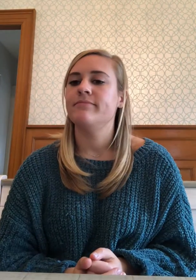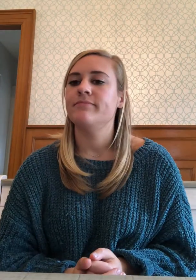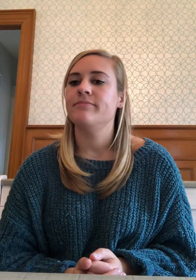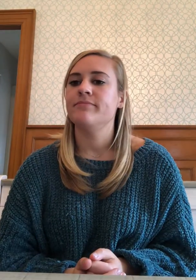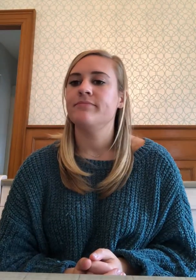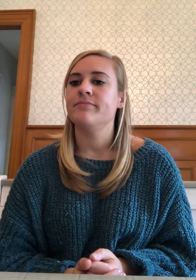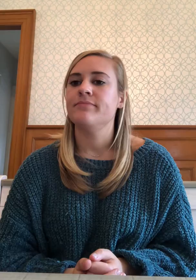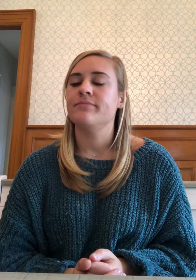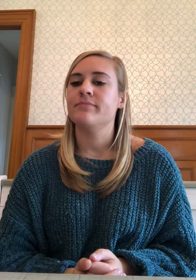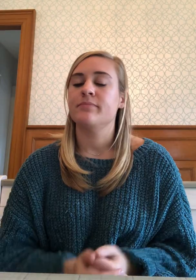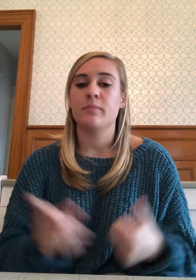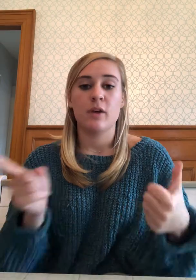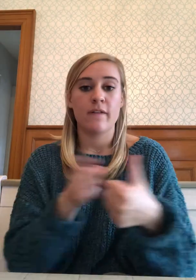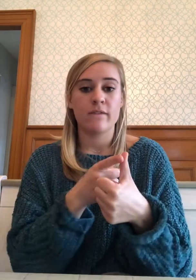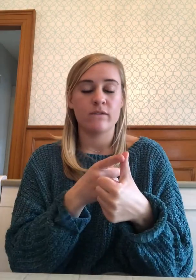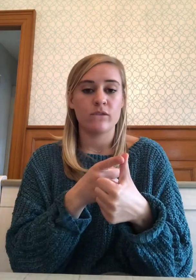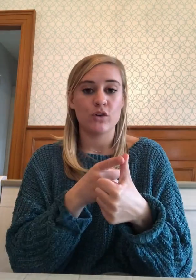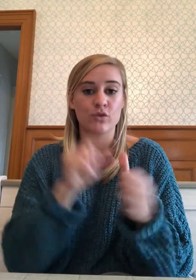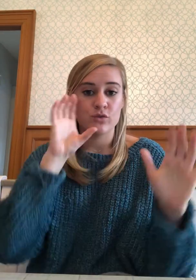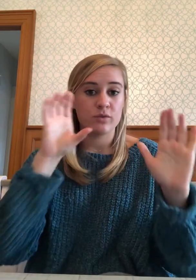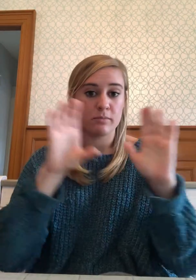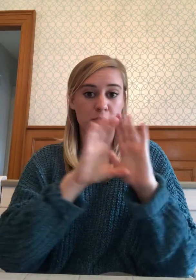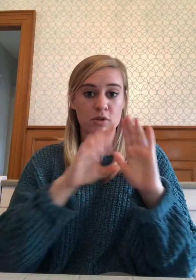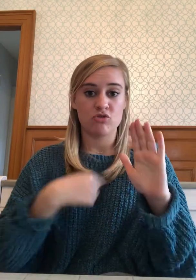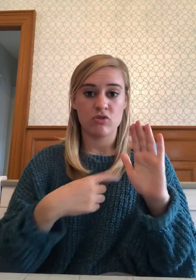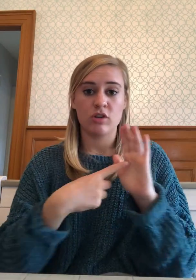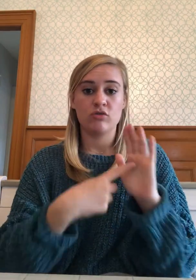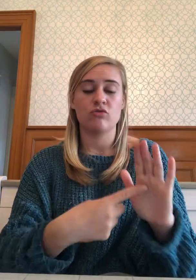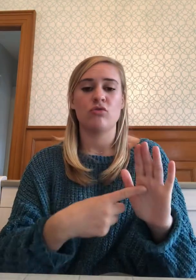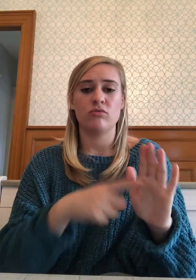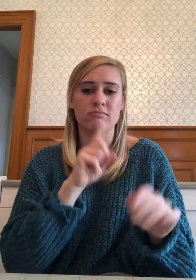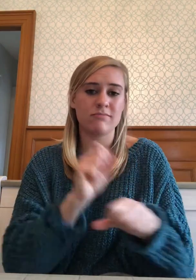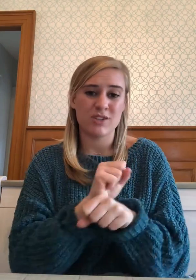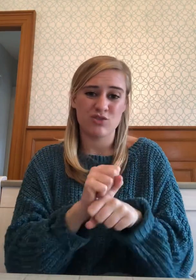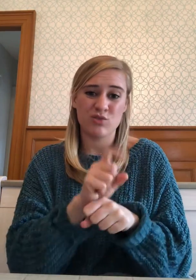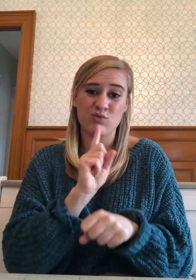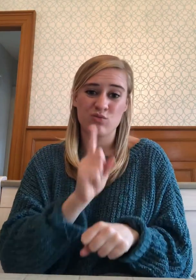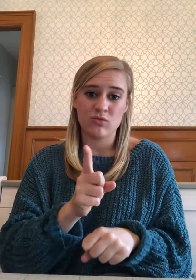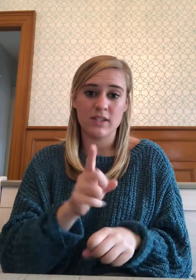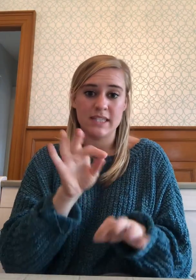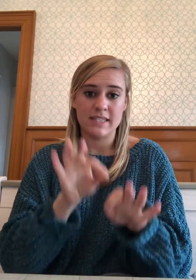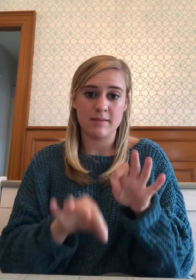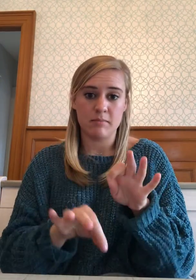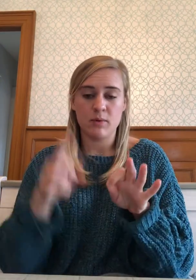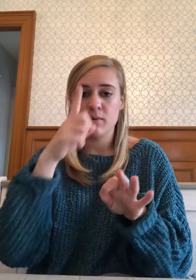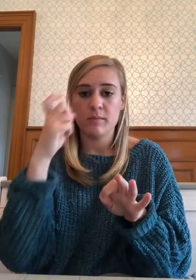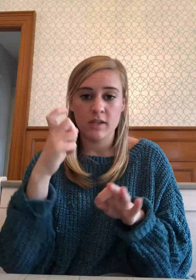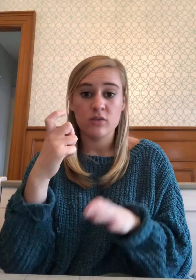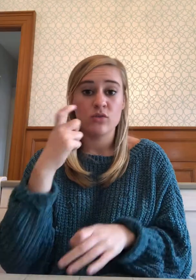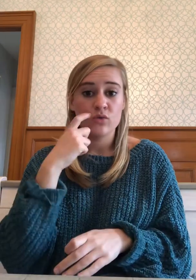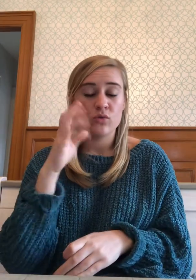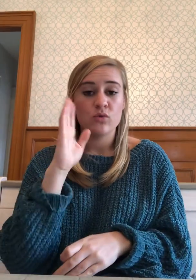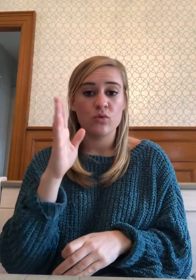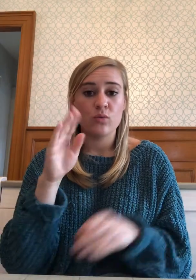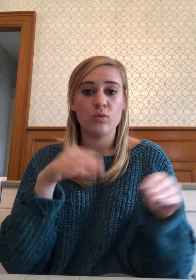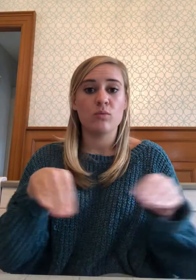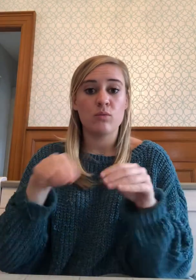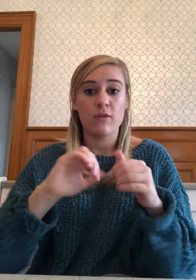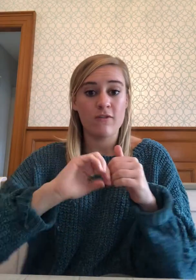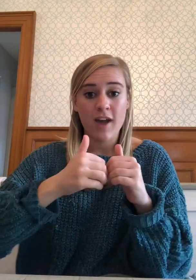The first slide was rather simplistic because actually a tooth moves in a series of wiggles so that actually you can see